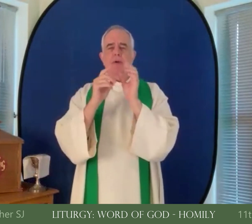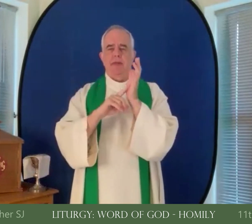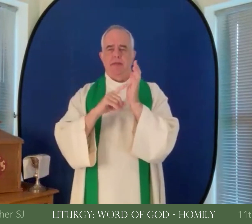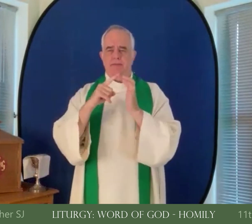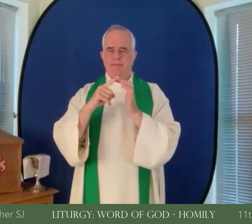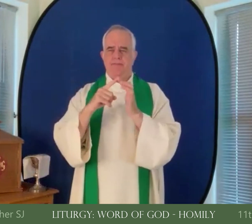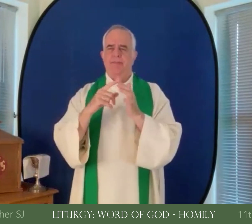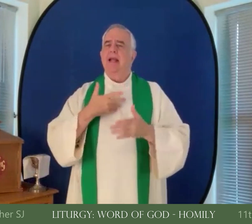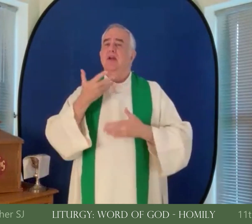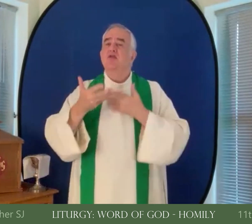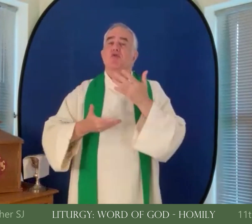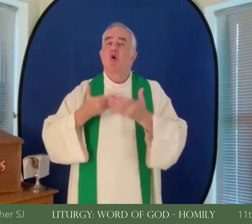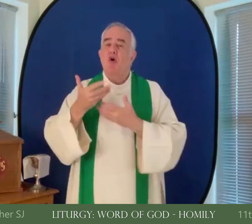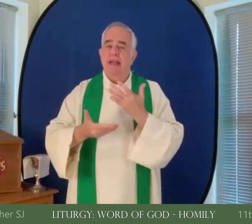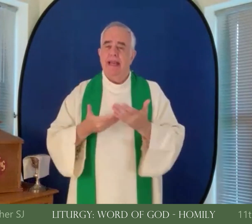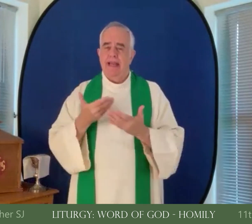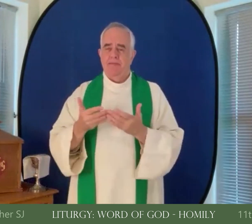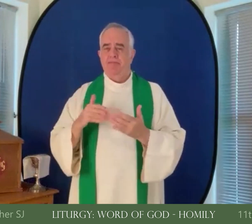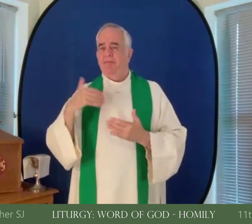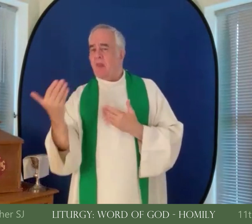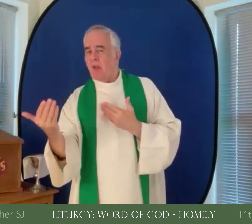parable. And the story,